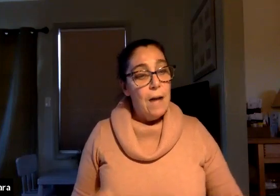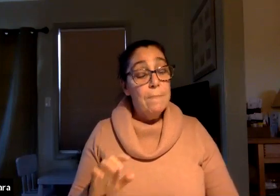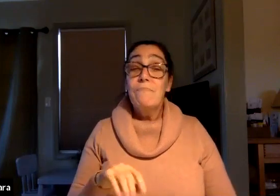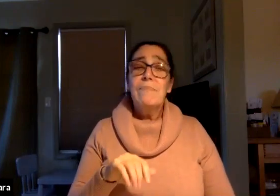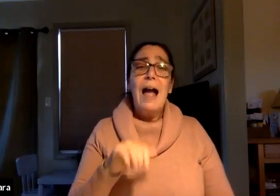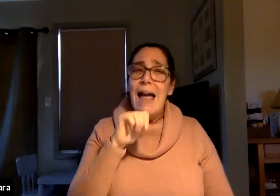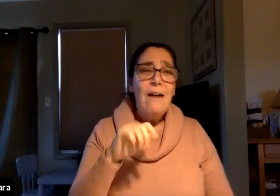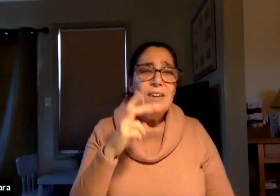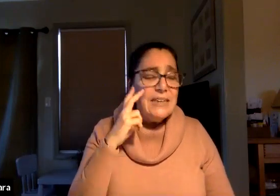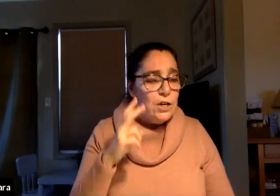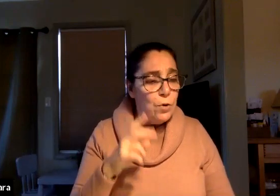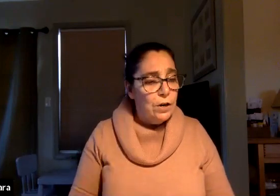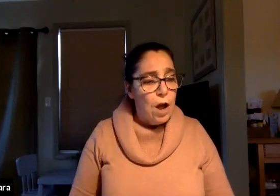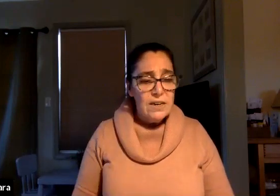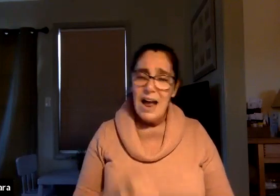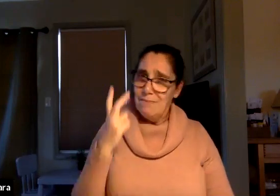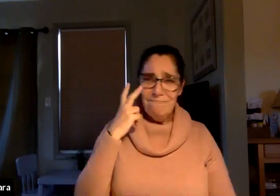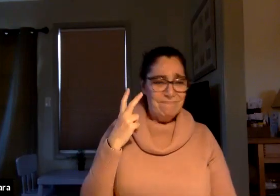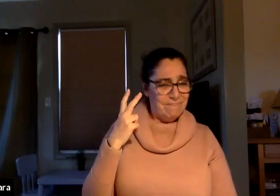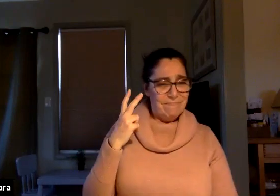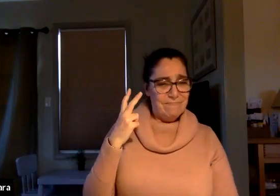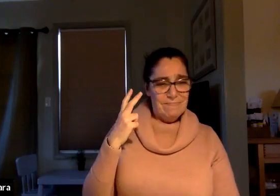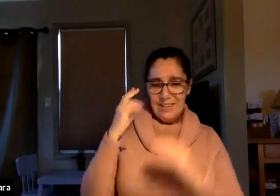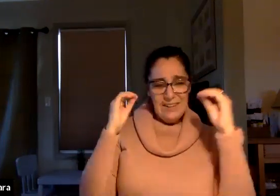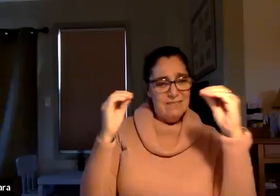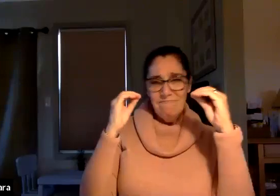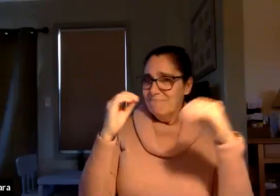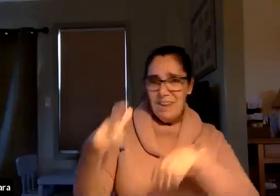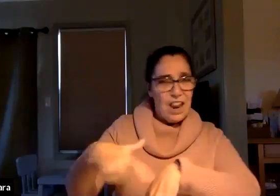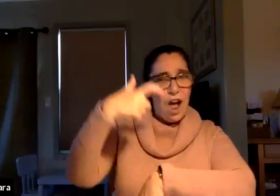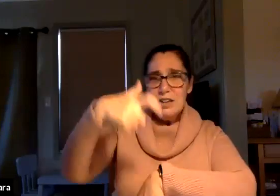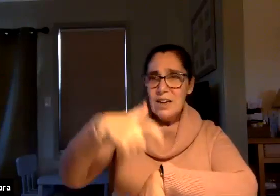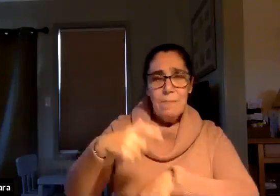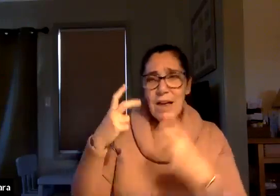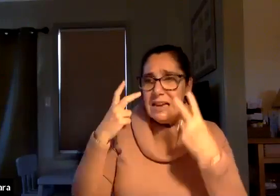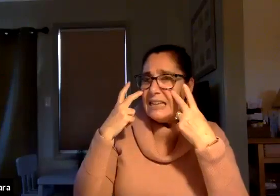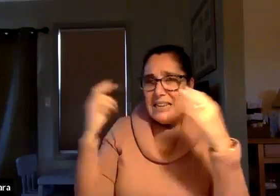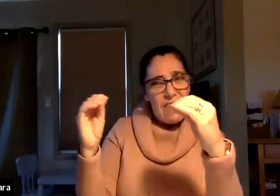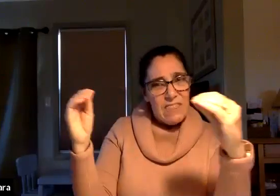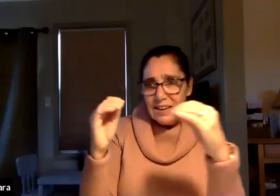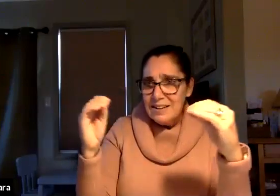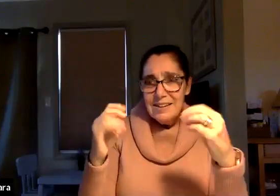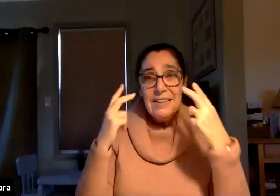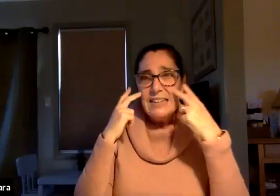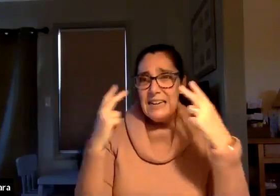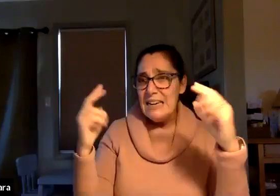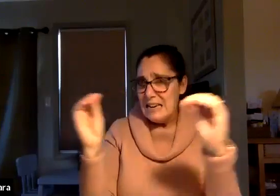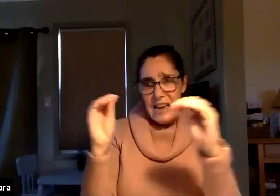I haven't seen you in a long time. See, long time. See nothing. See